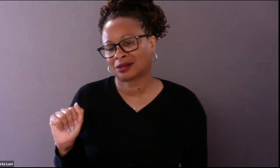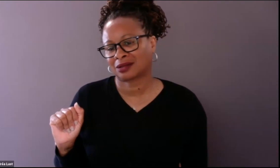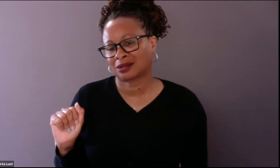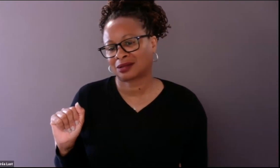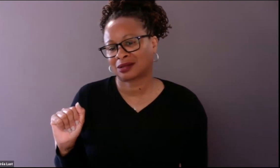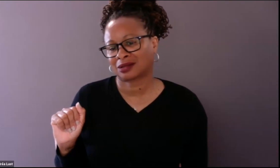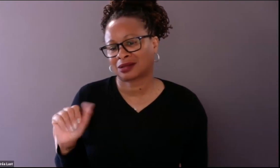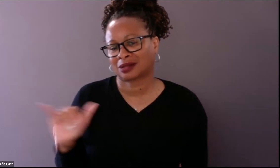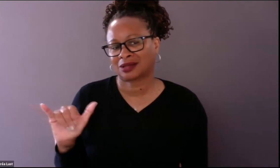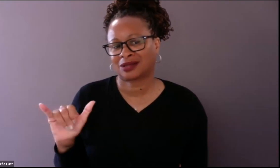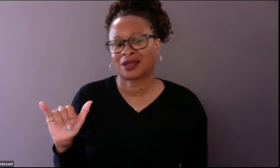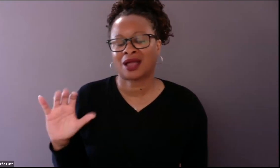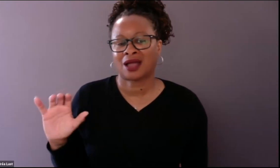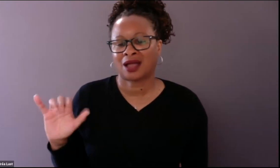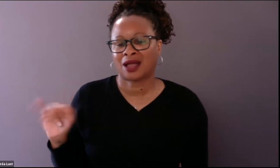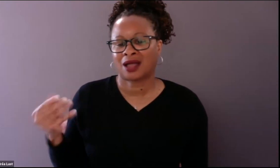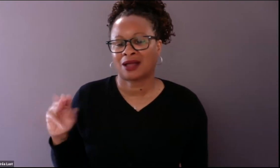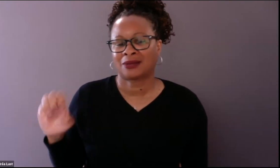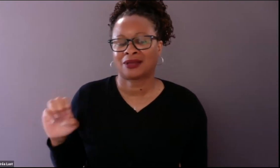Jaime Ortiz